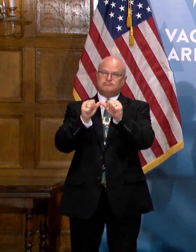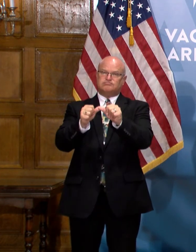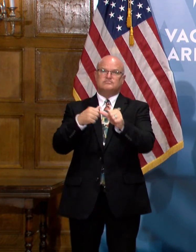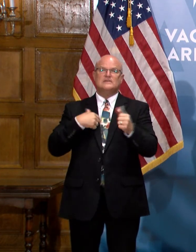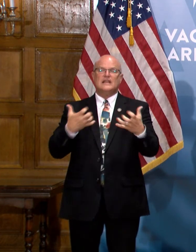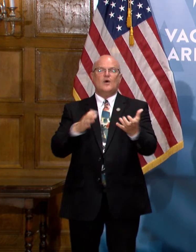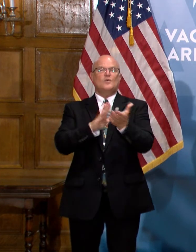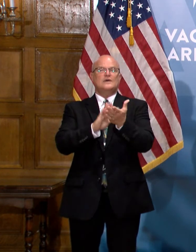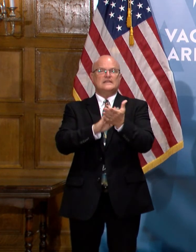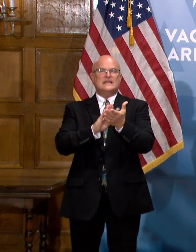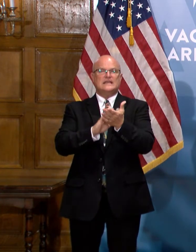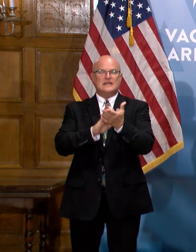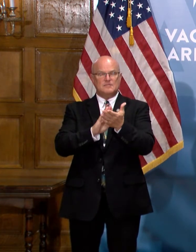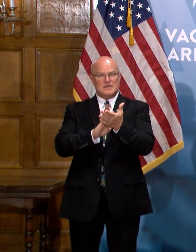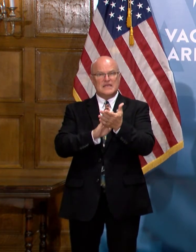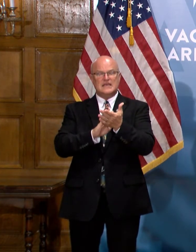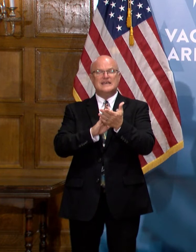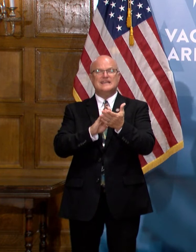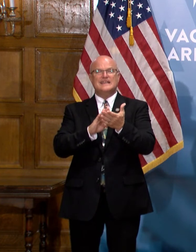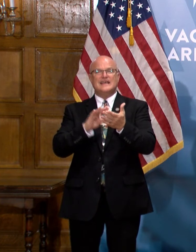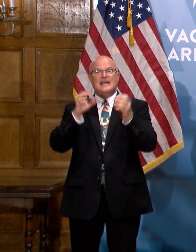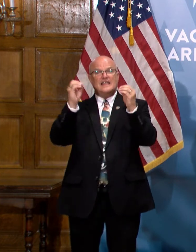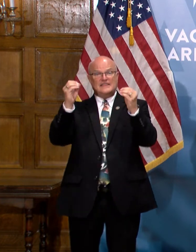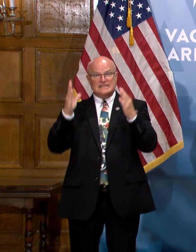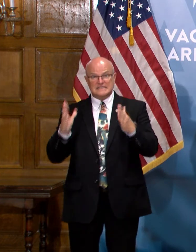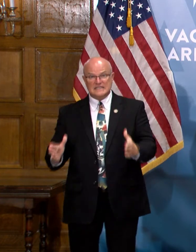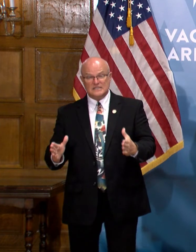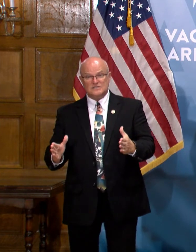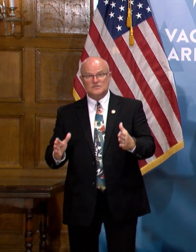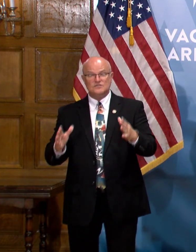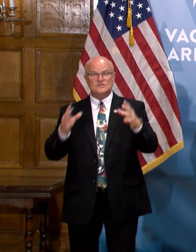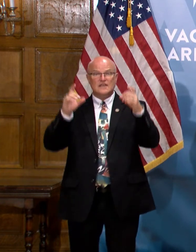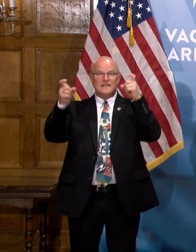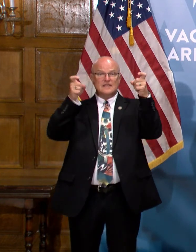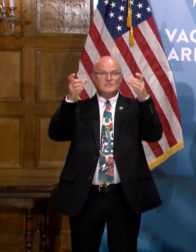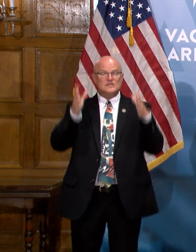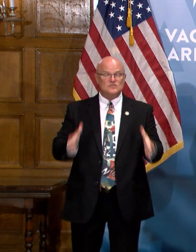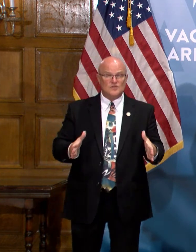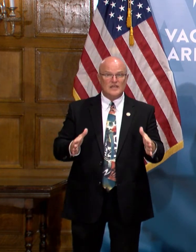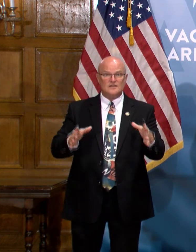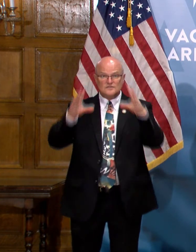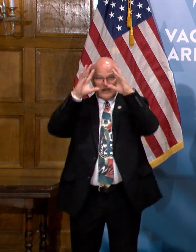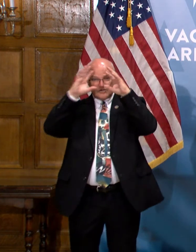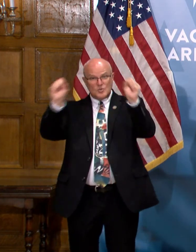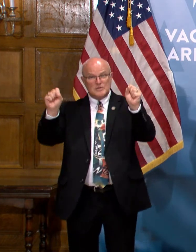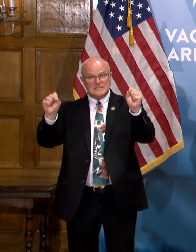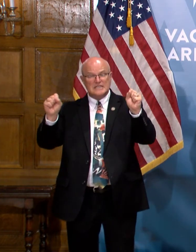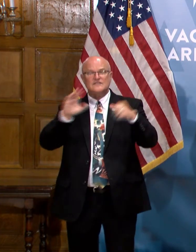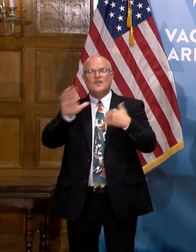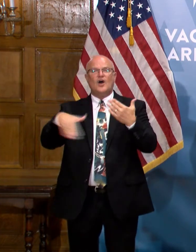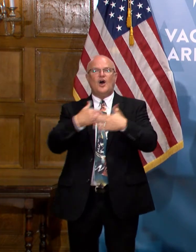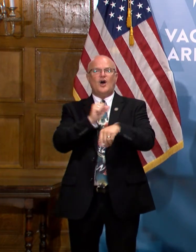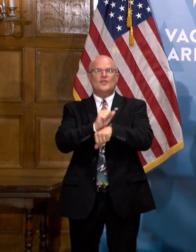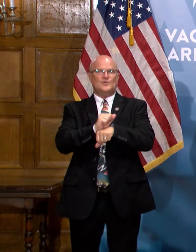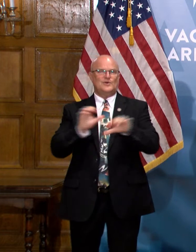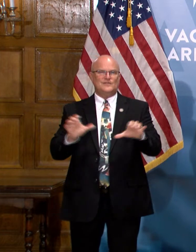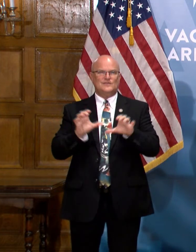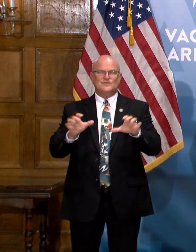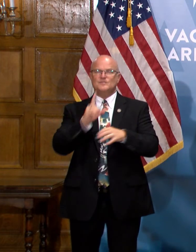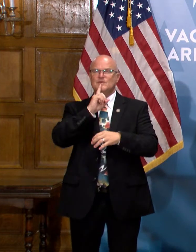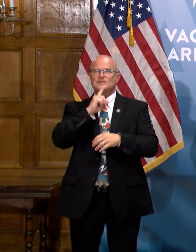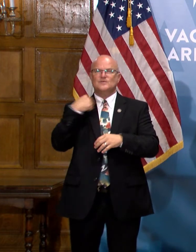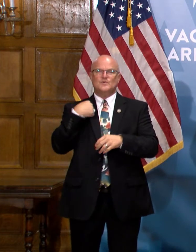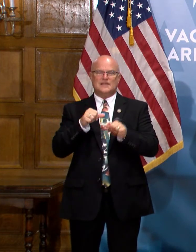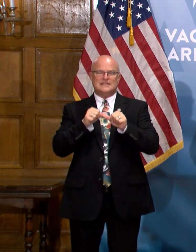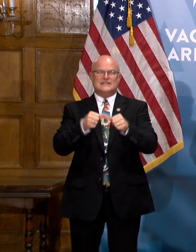want to commend the teachers, the administrators, our superintendents for all the work that they are doing to make sure